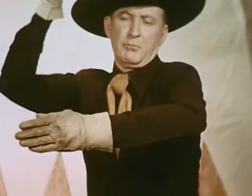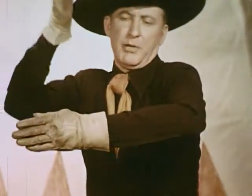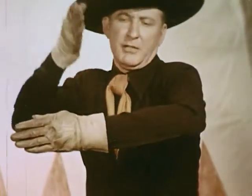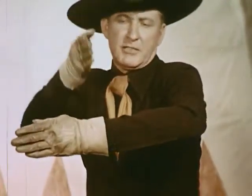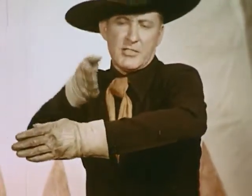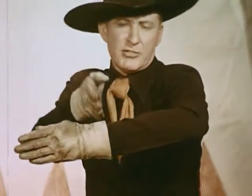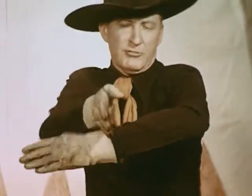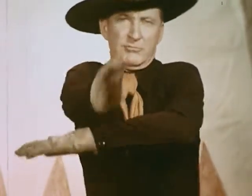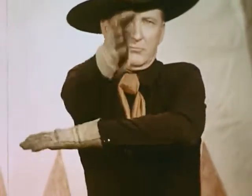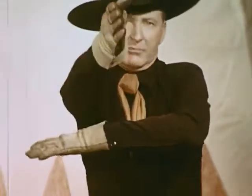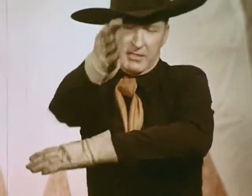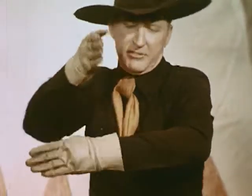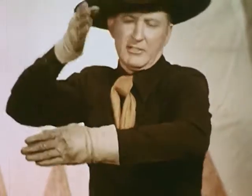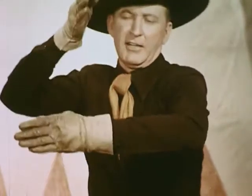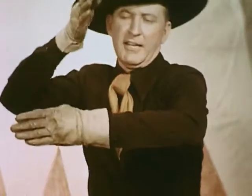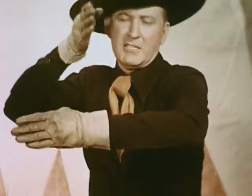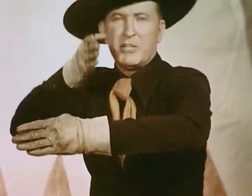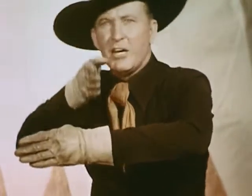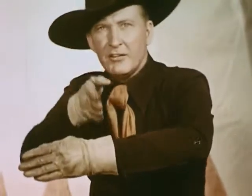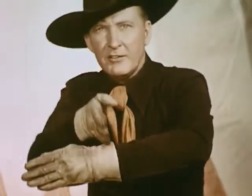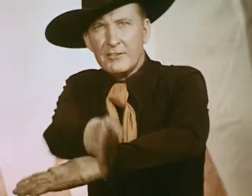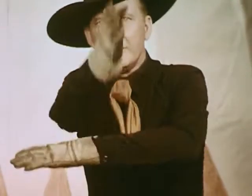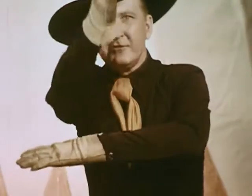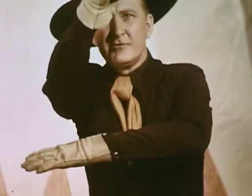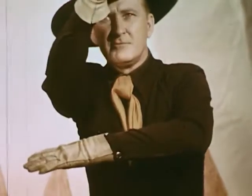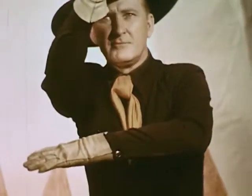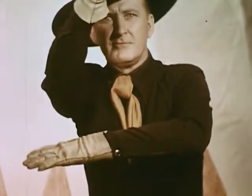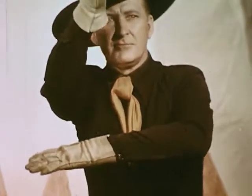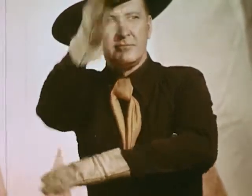big decision. That's the thing that has to be done.